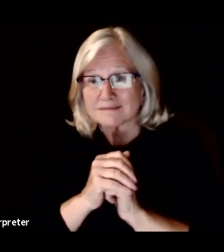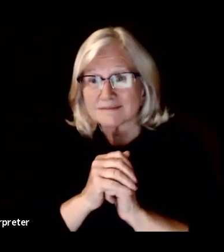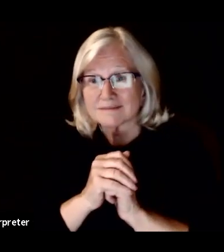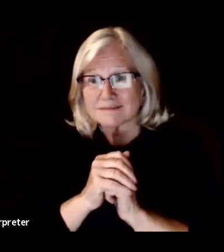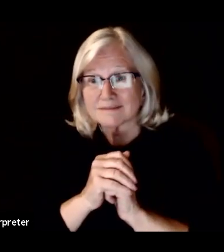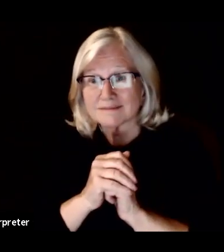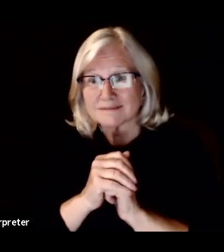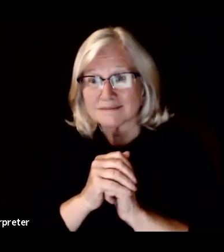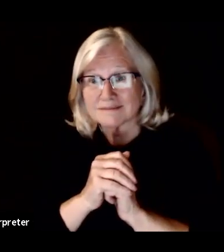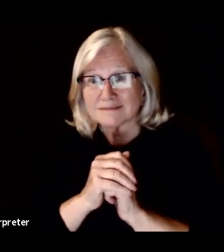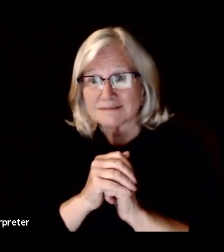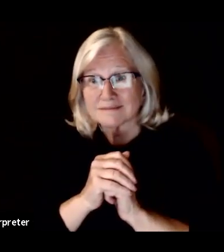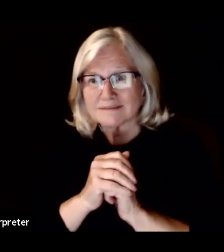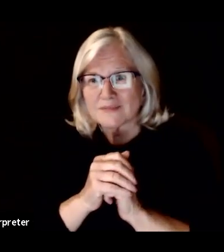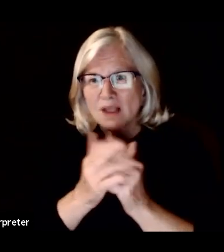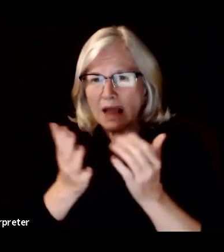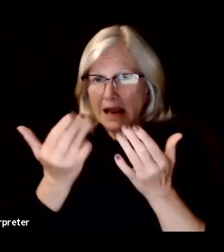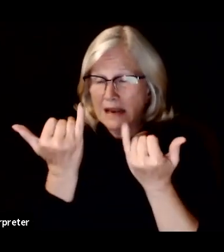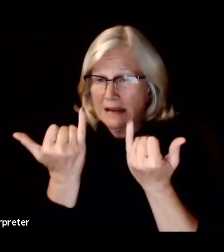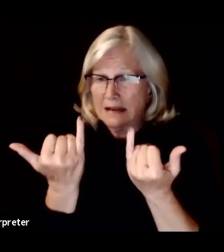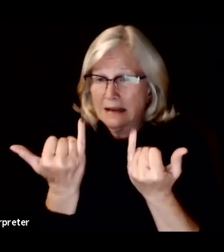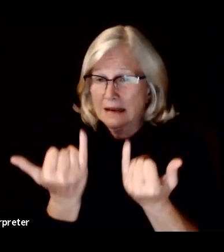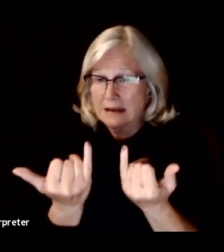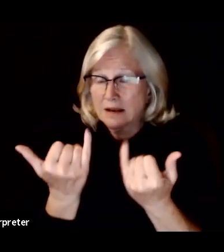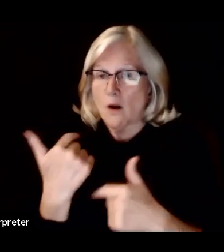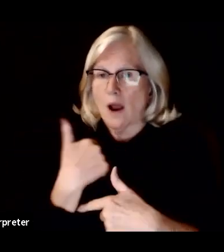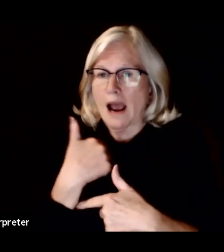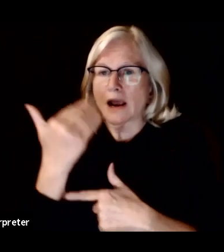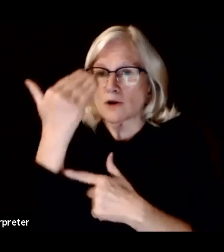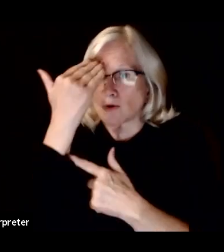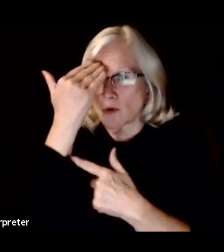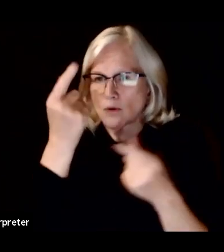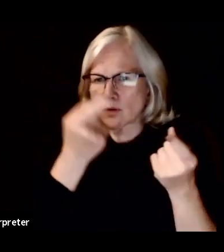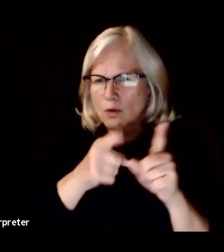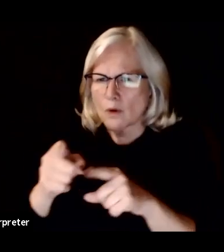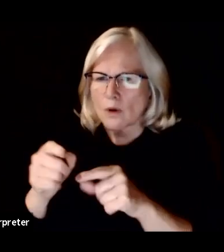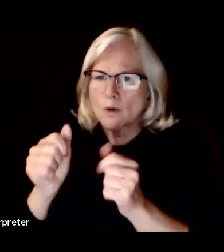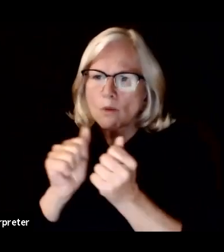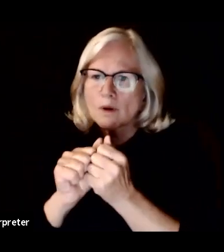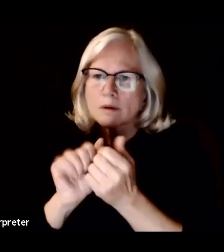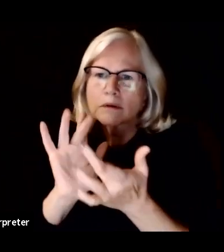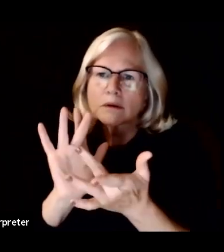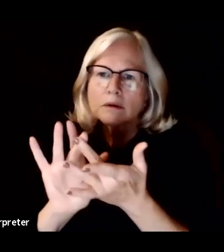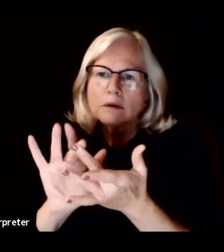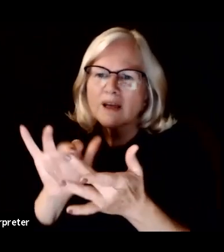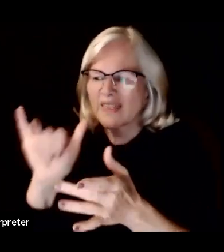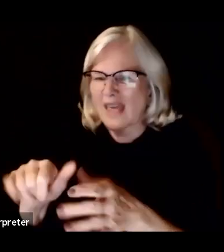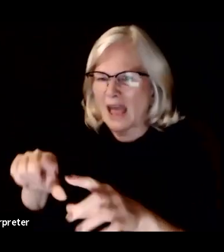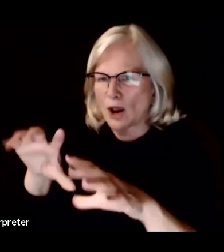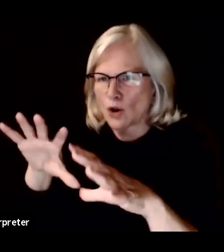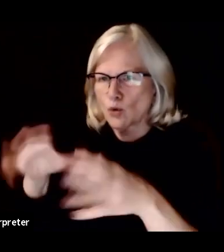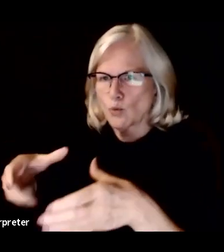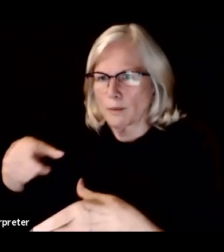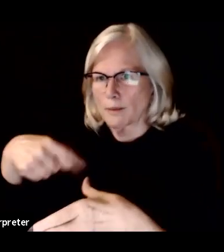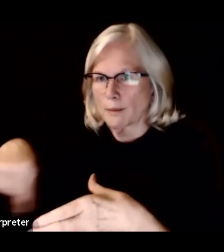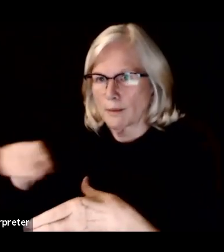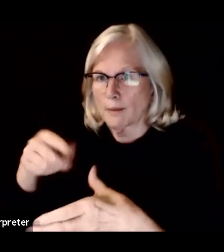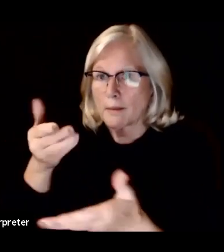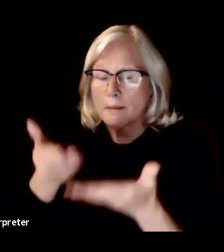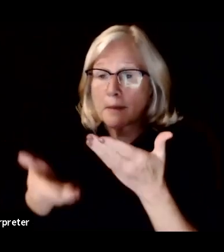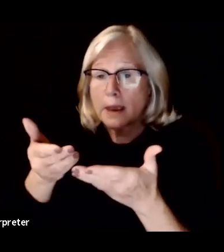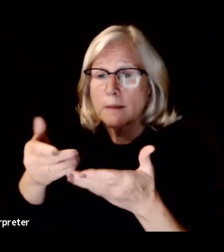current state guidelines with respect to crowd size are, and to really ask the campaigns, as I think the governor's letter did very well, to